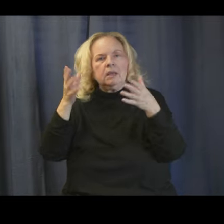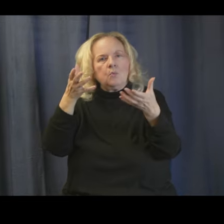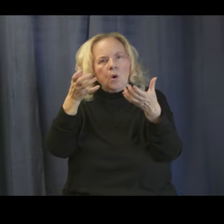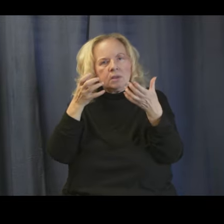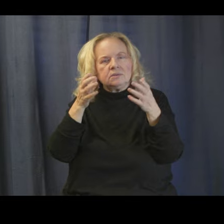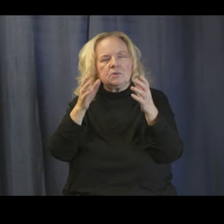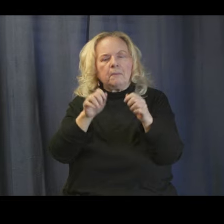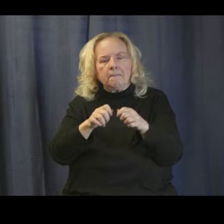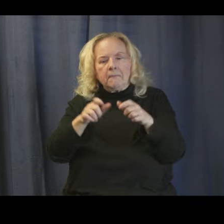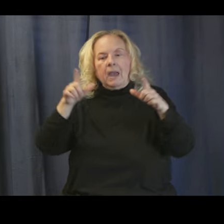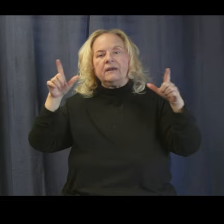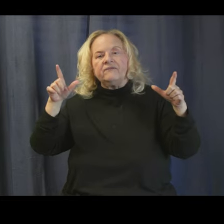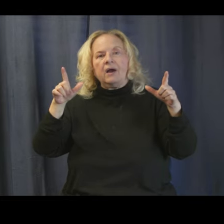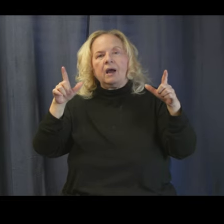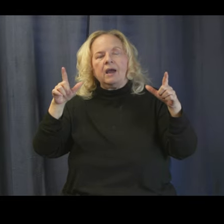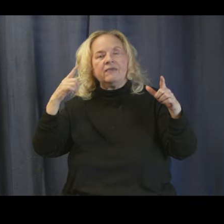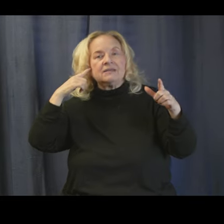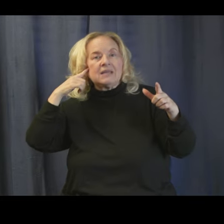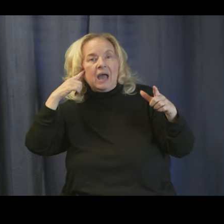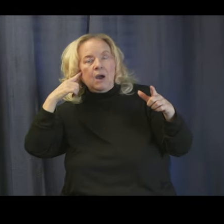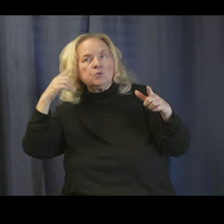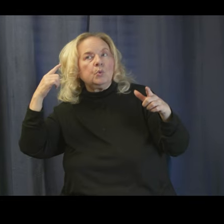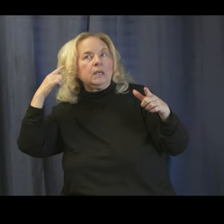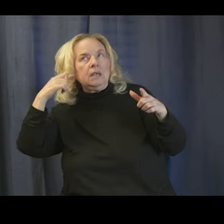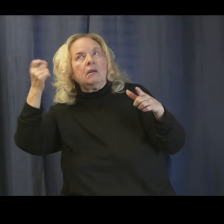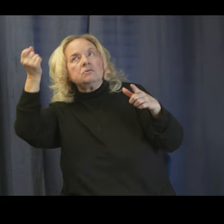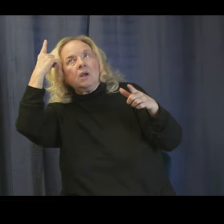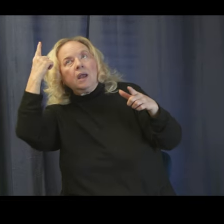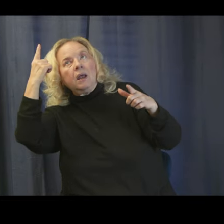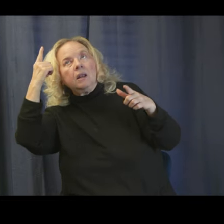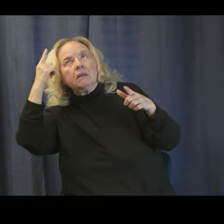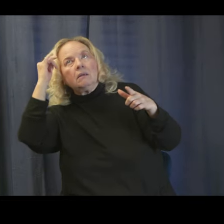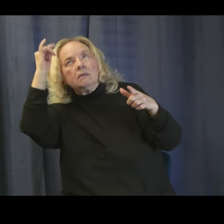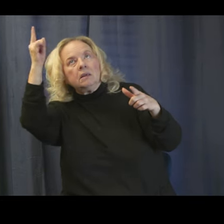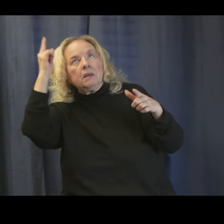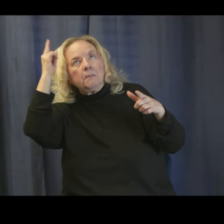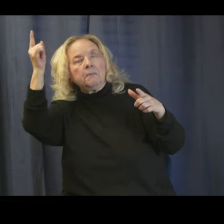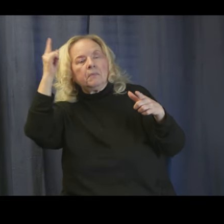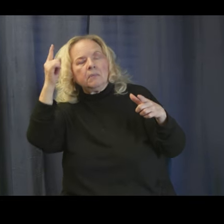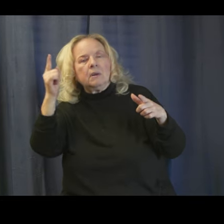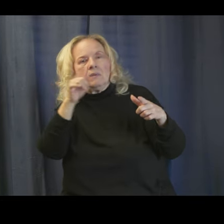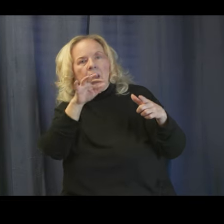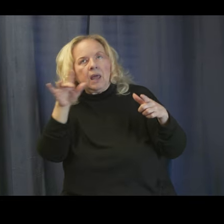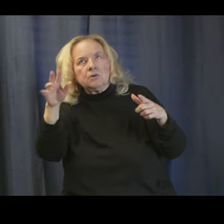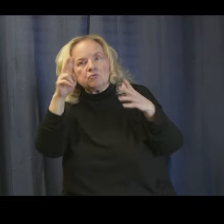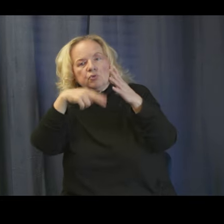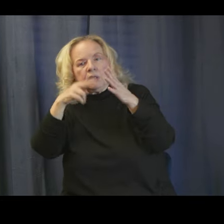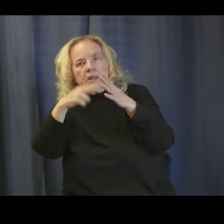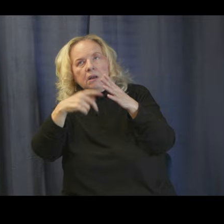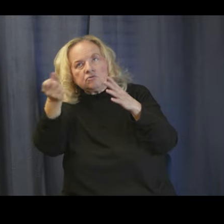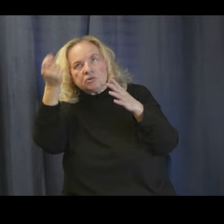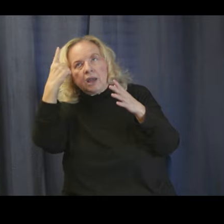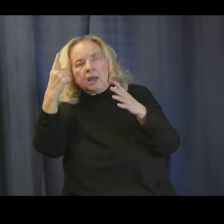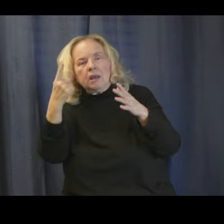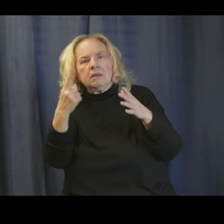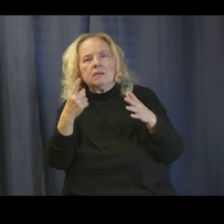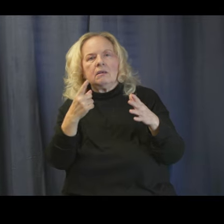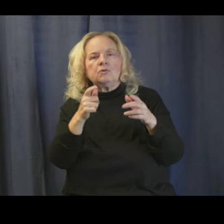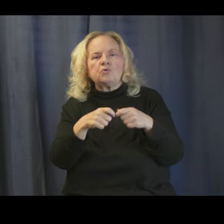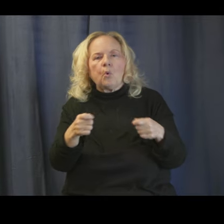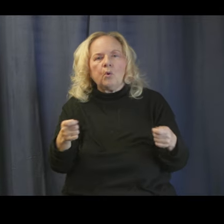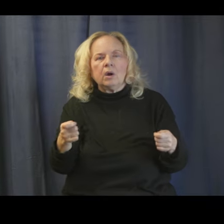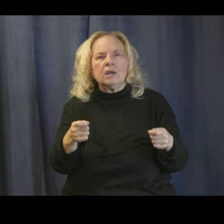magnify the Torah, magnify the sound so we hear him, magnify the letters so we can read it, because